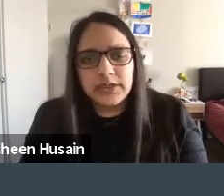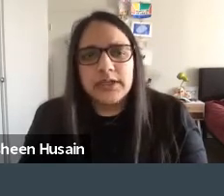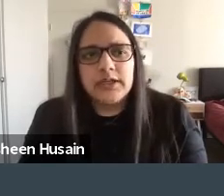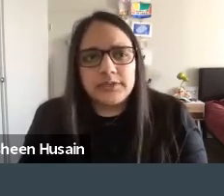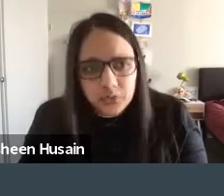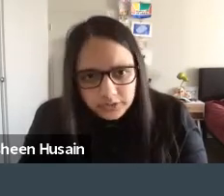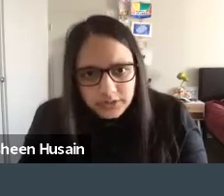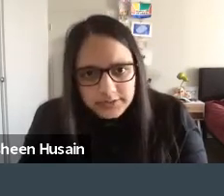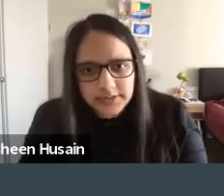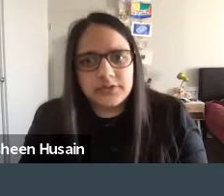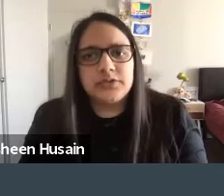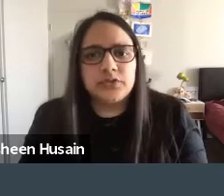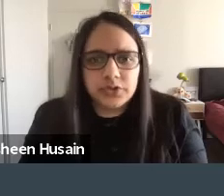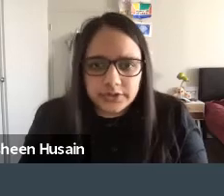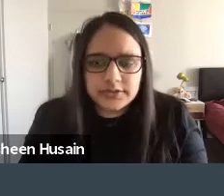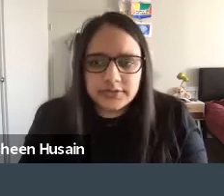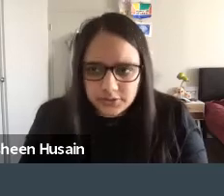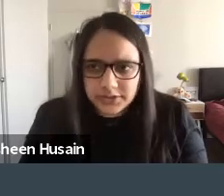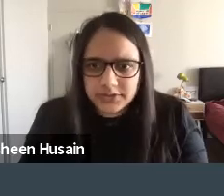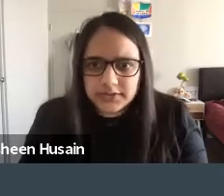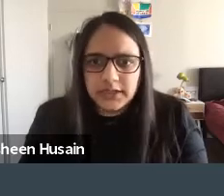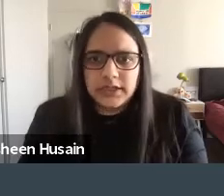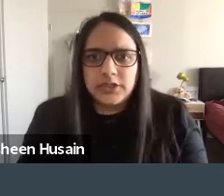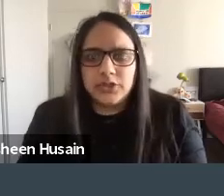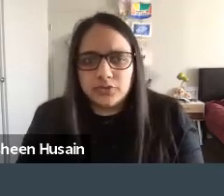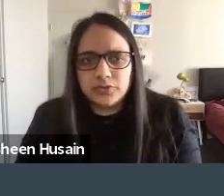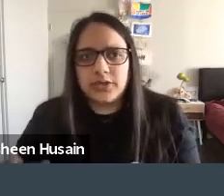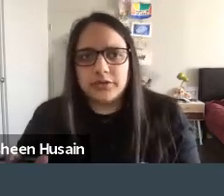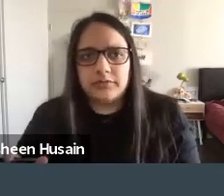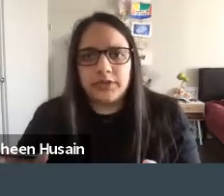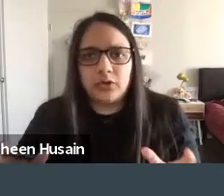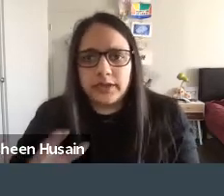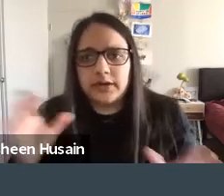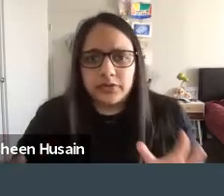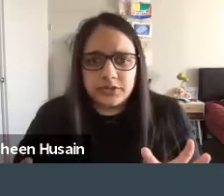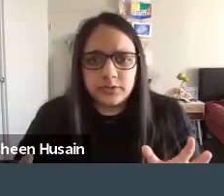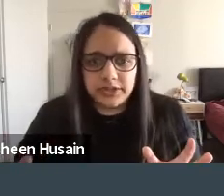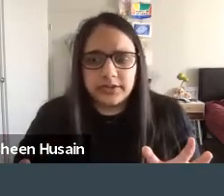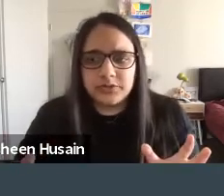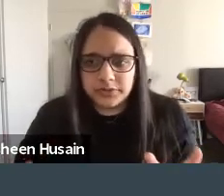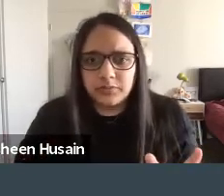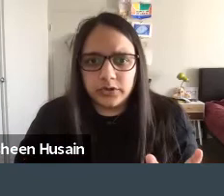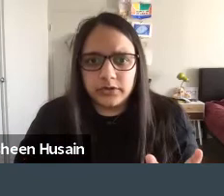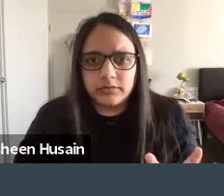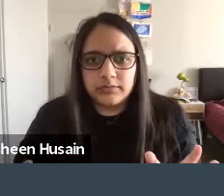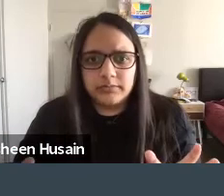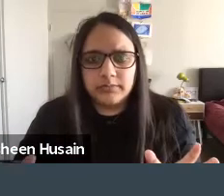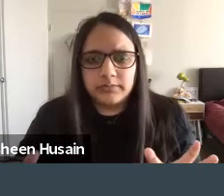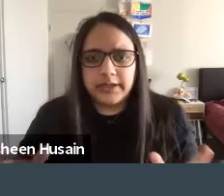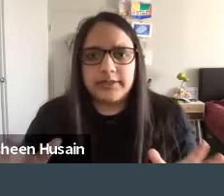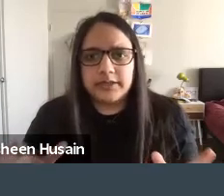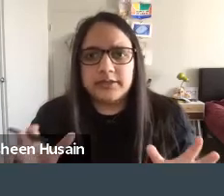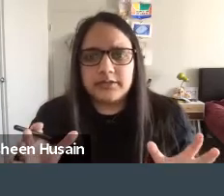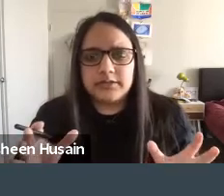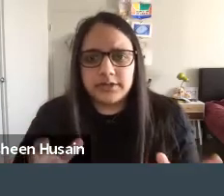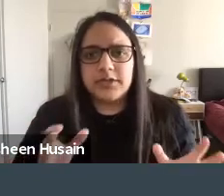include historical context to current situations. News can often be quick coverage, which I think is really important, but